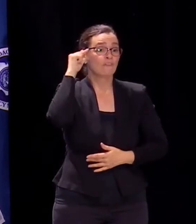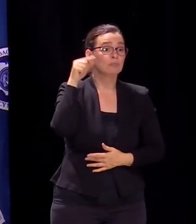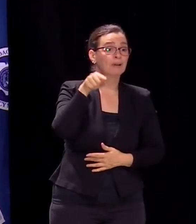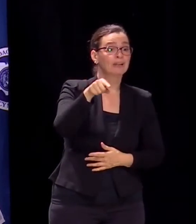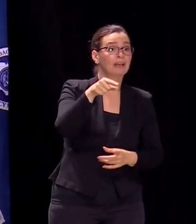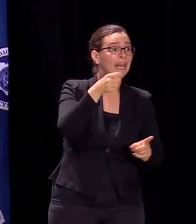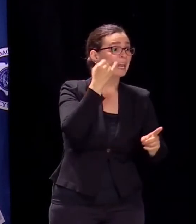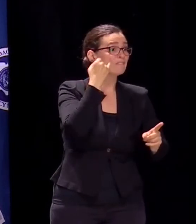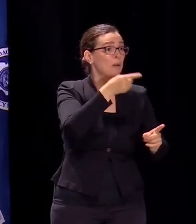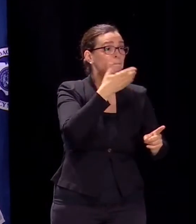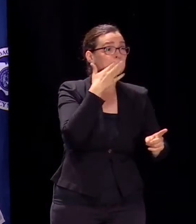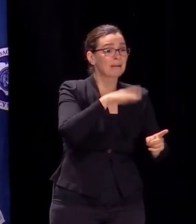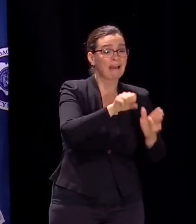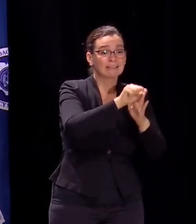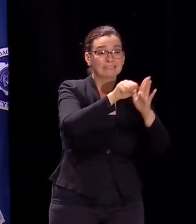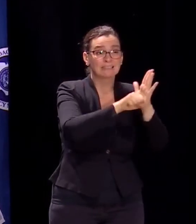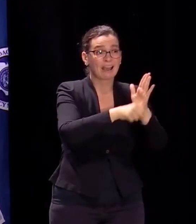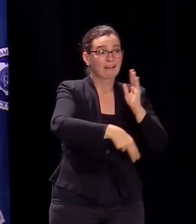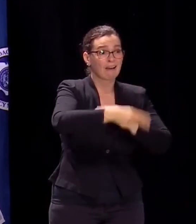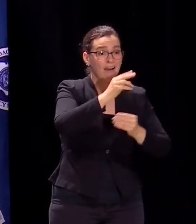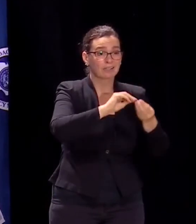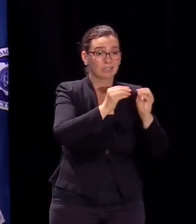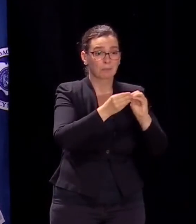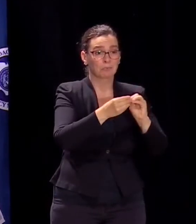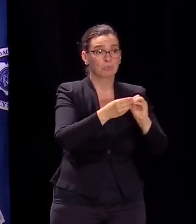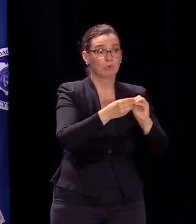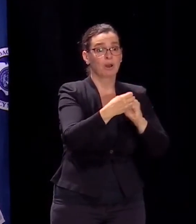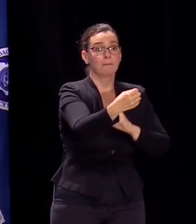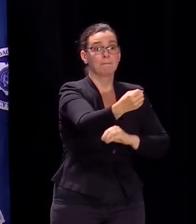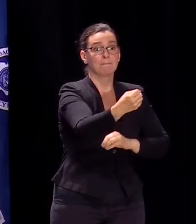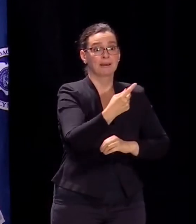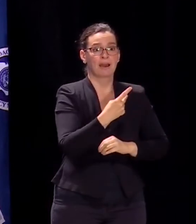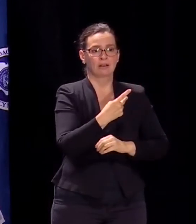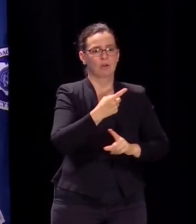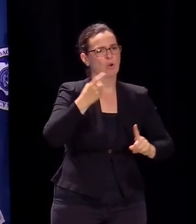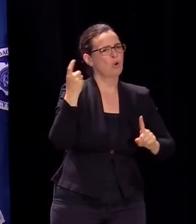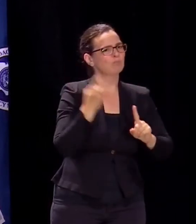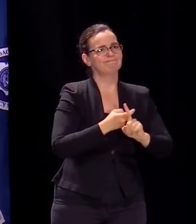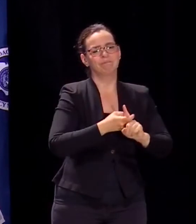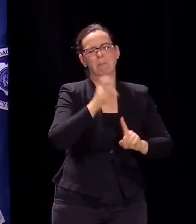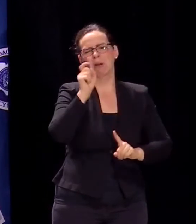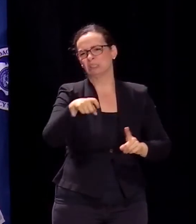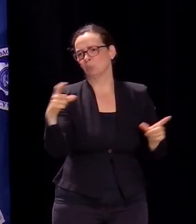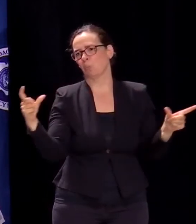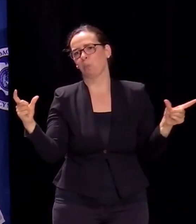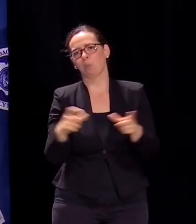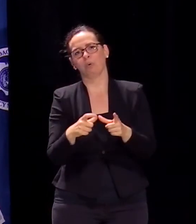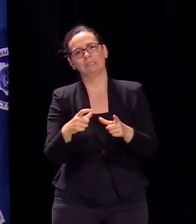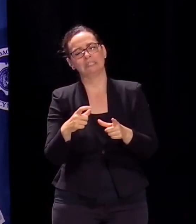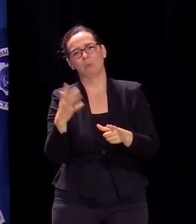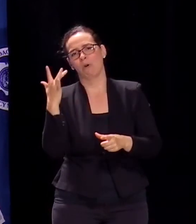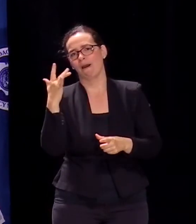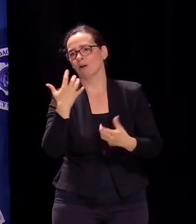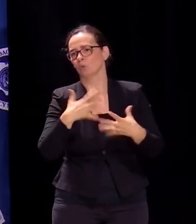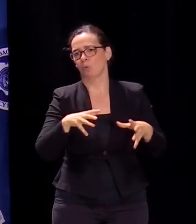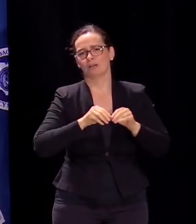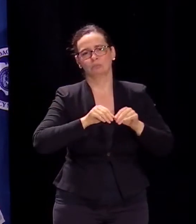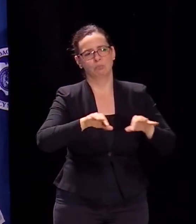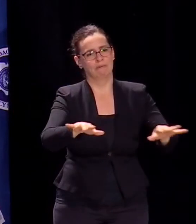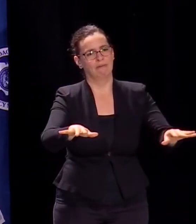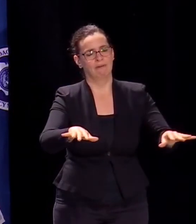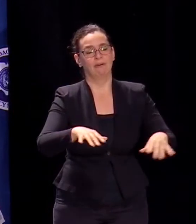certain metrics and you come back, you're in a quarantine. And if it was voluntary travel, you're in a